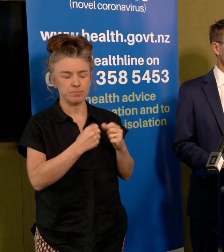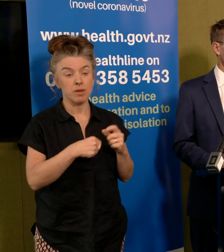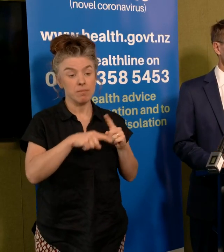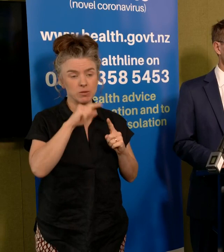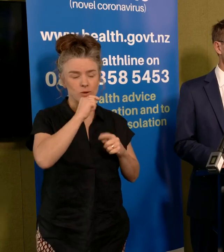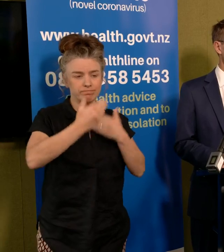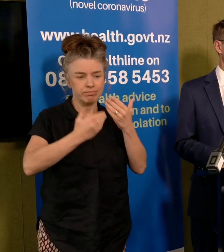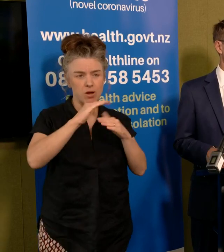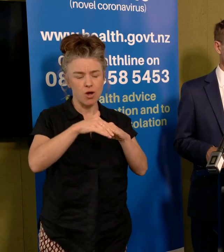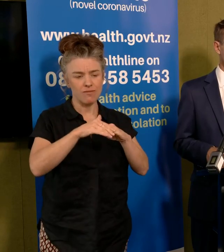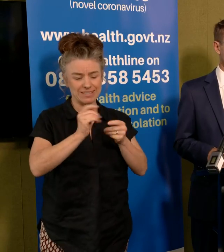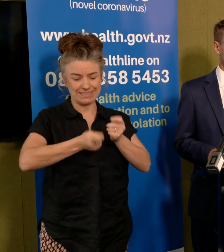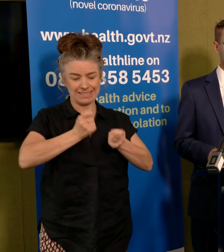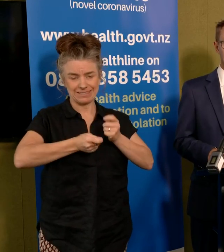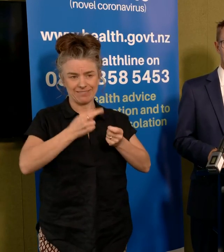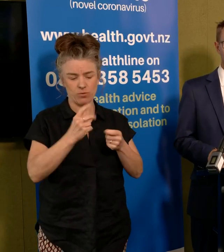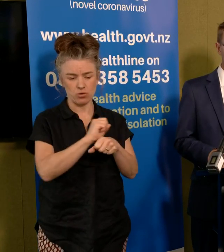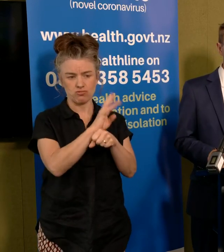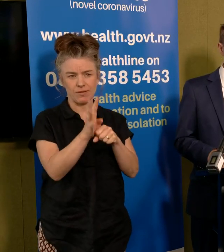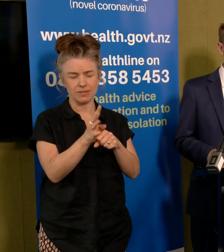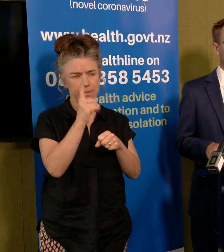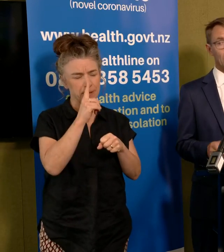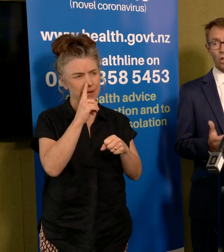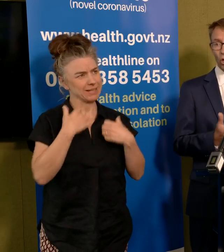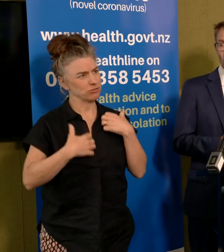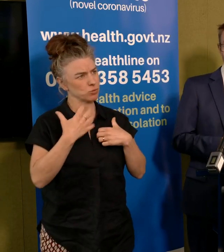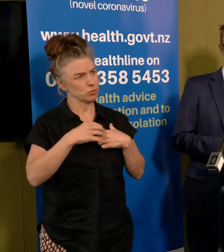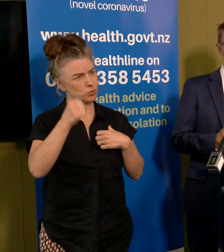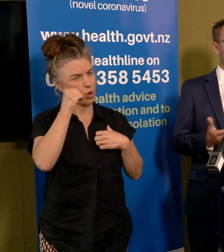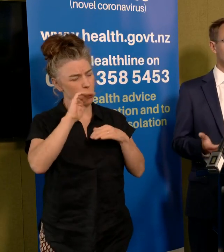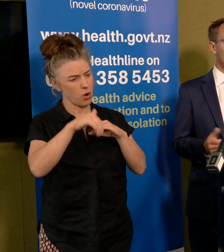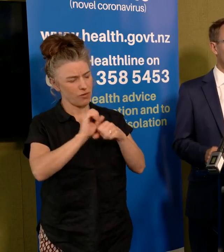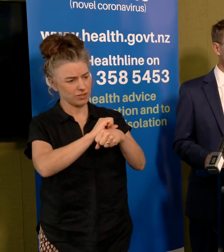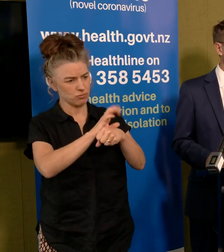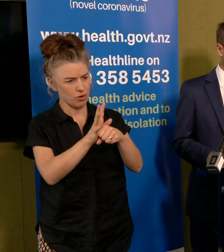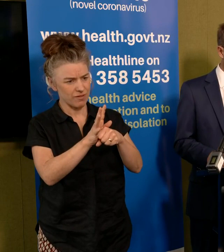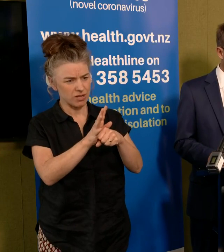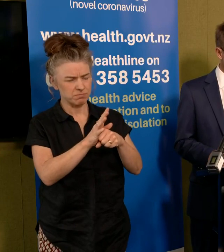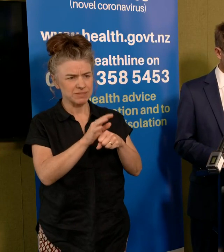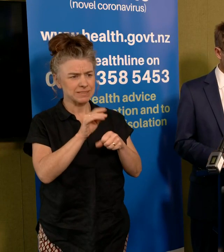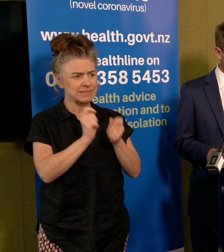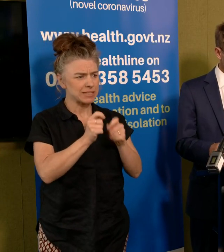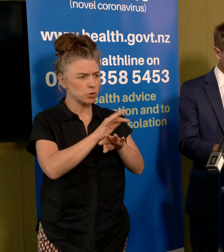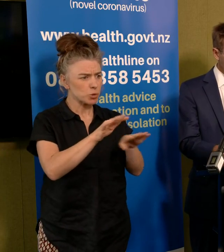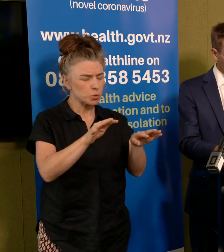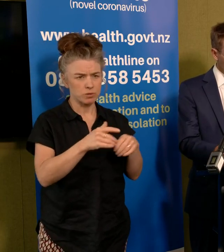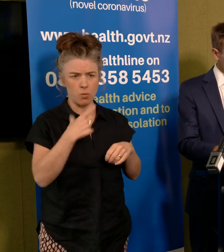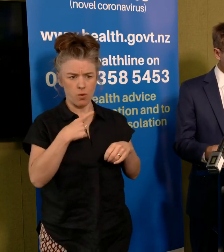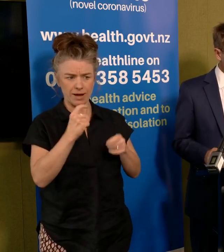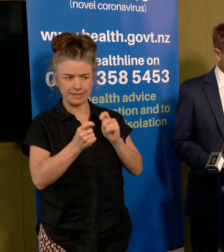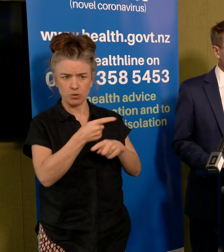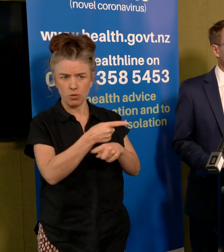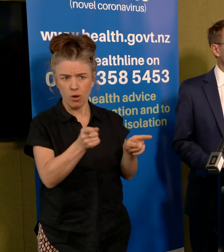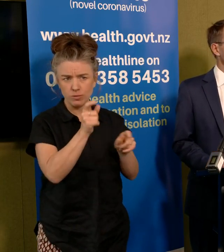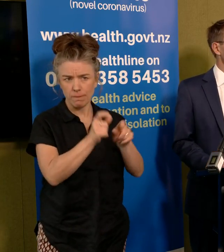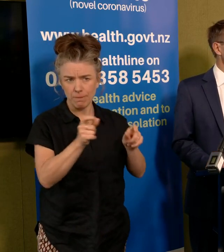testing. I know there's quite a lot of interest in that testing process and about who gets tested and why, and she'll talk to that. But just a